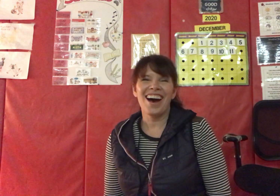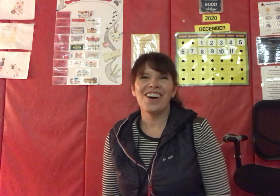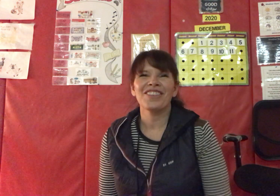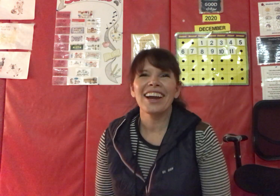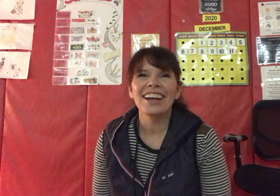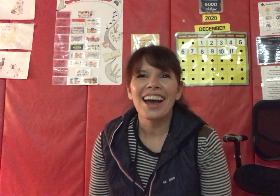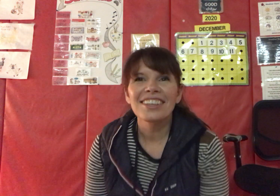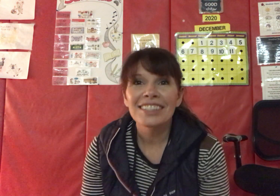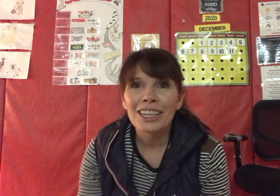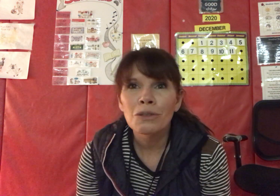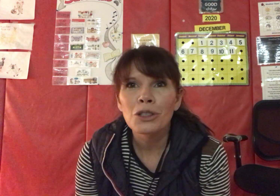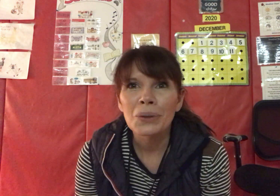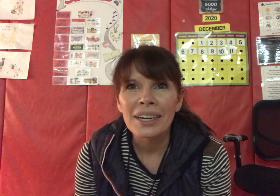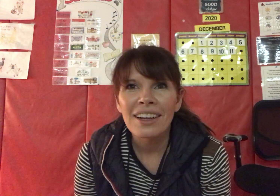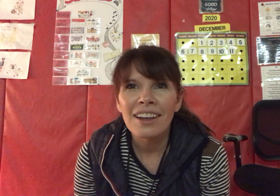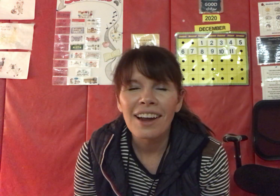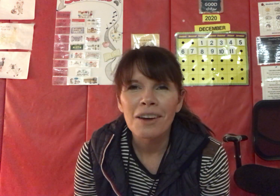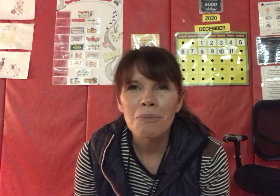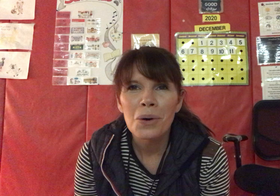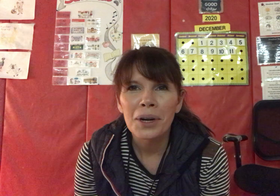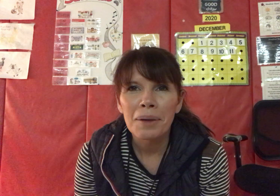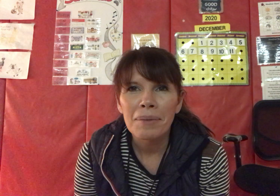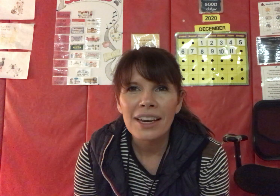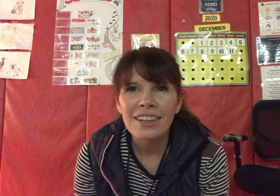All right, guys, thanks for joining in on morning meeting